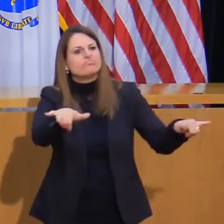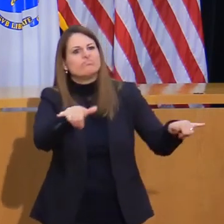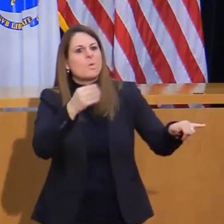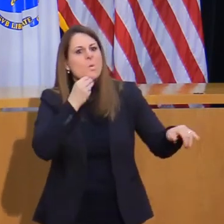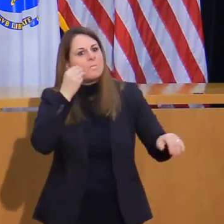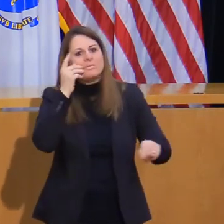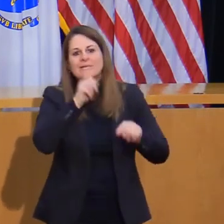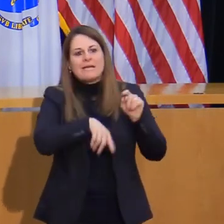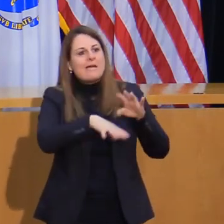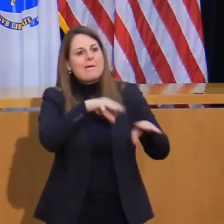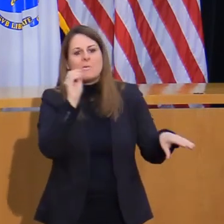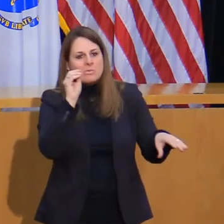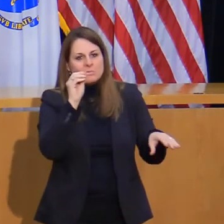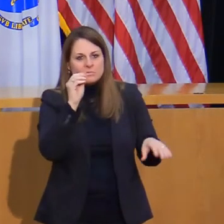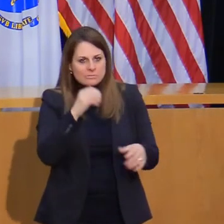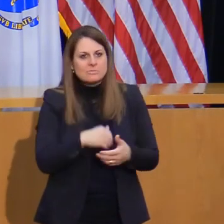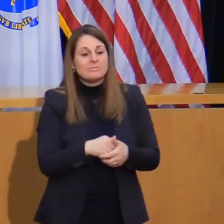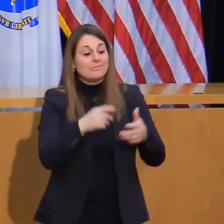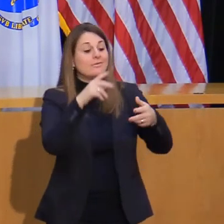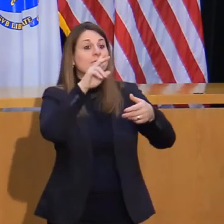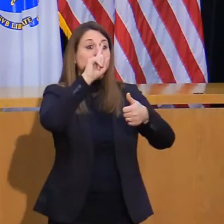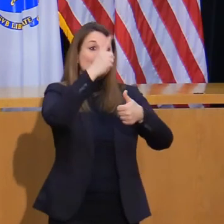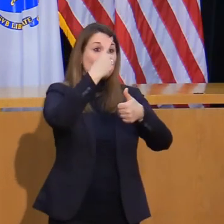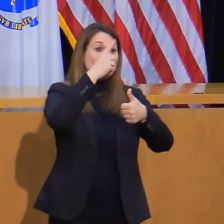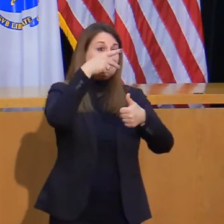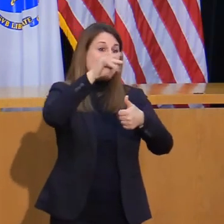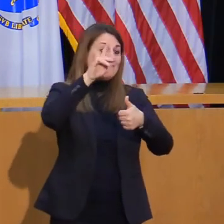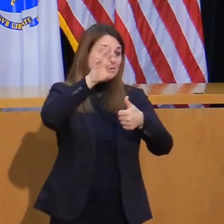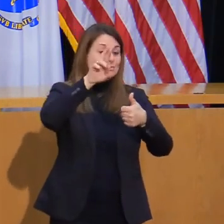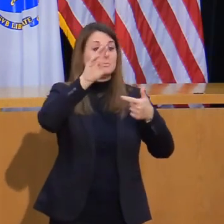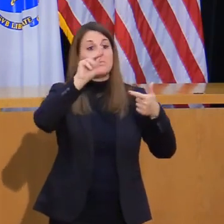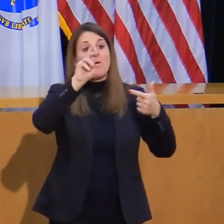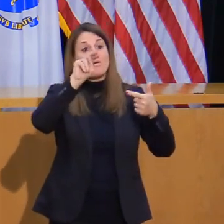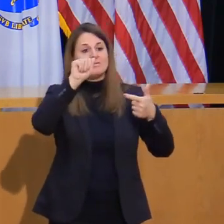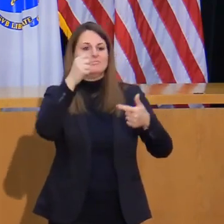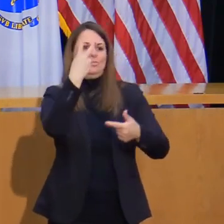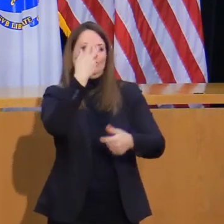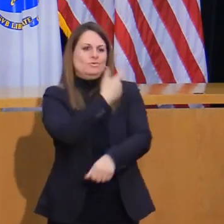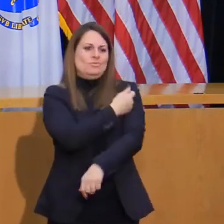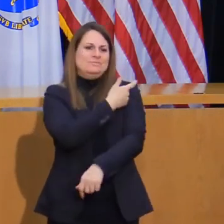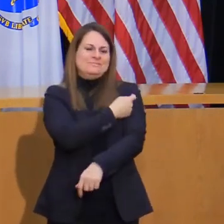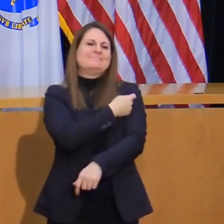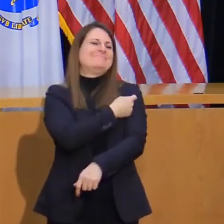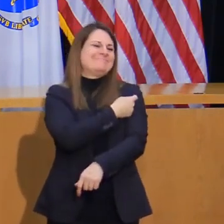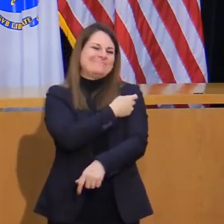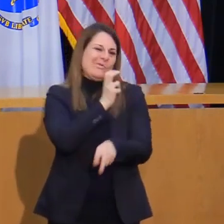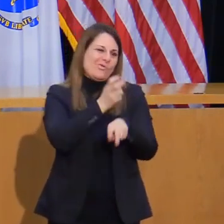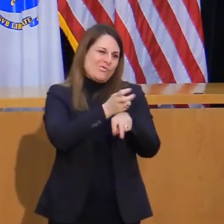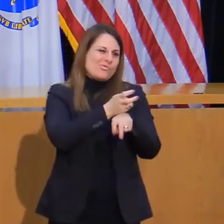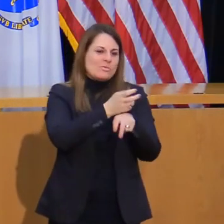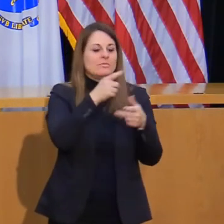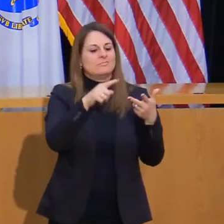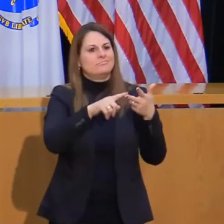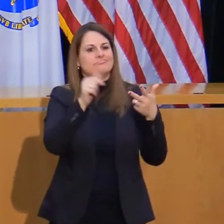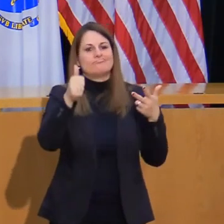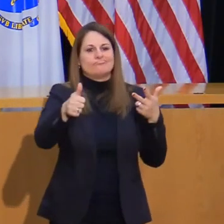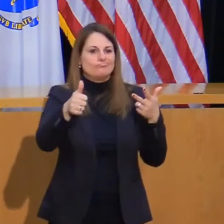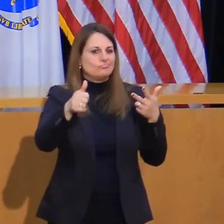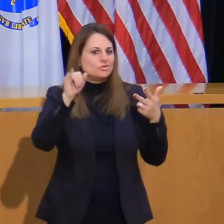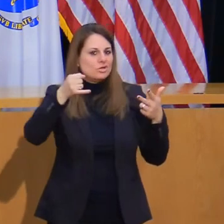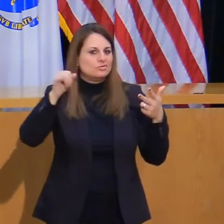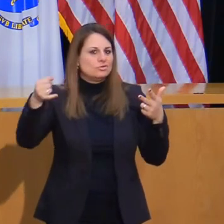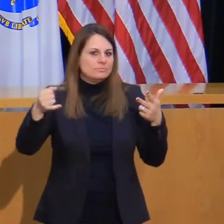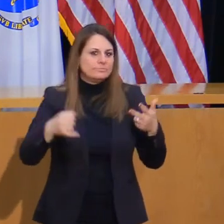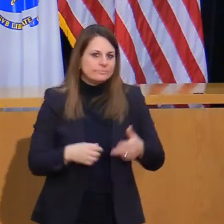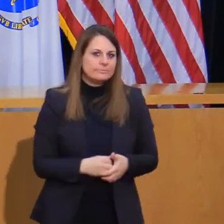a tremendous asset. And if we do see more of this from the feds, it will make it possible for us to do a lot more of this,